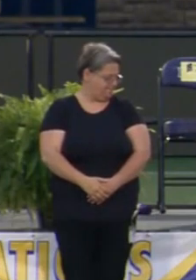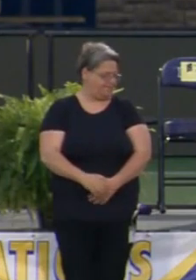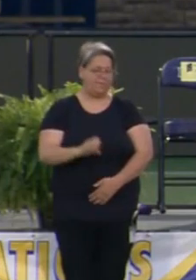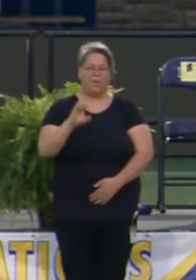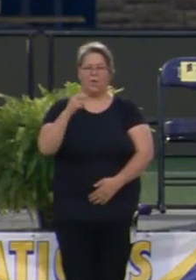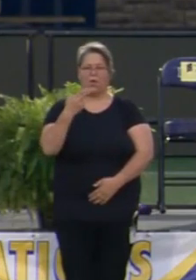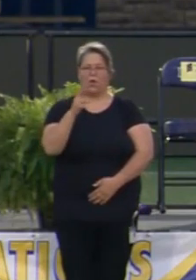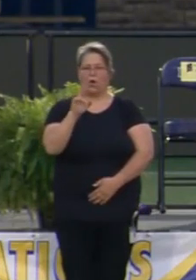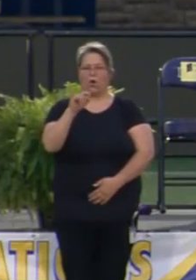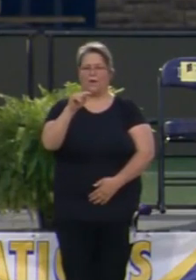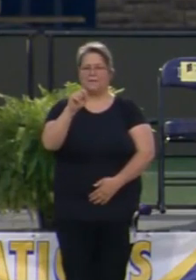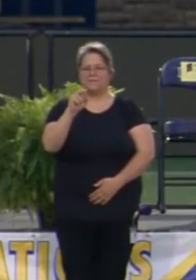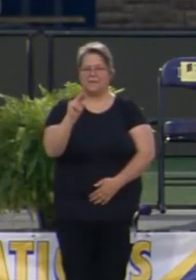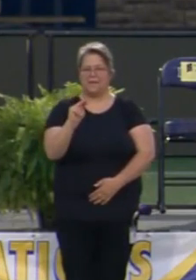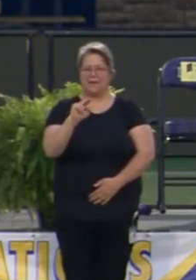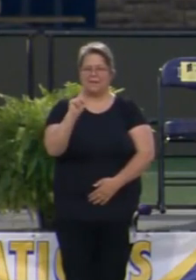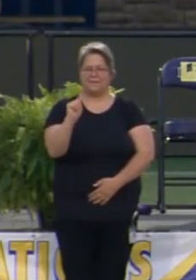Christian Tim.